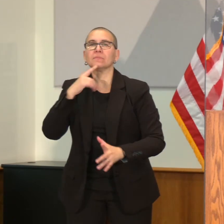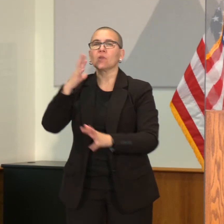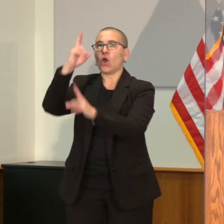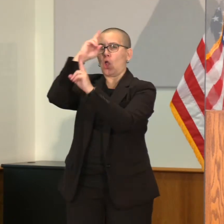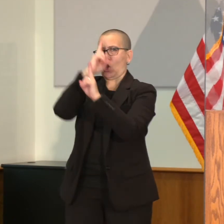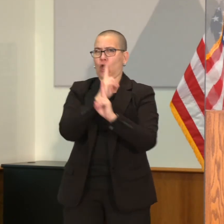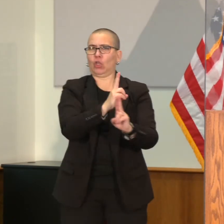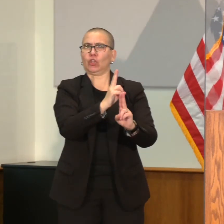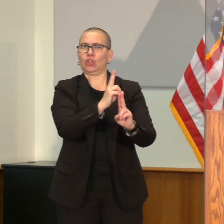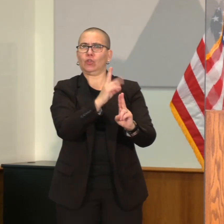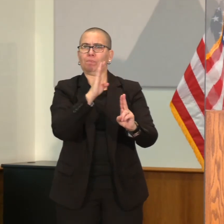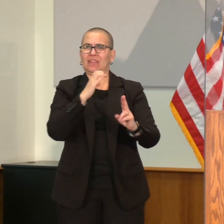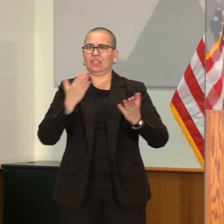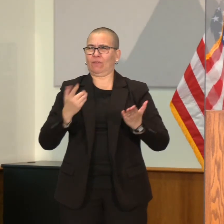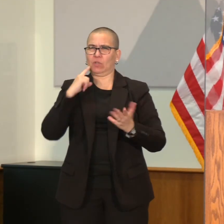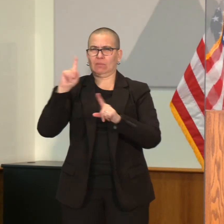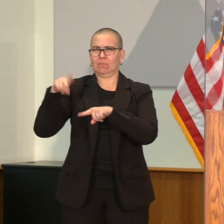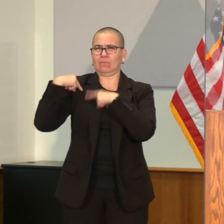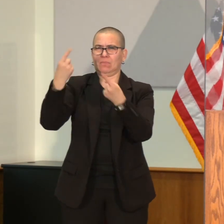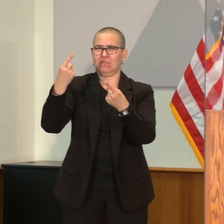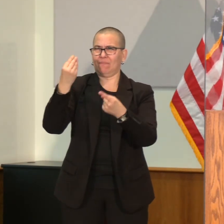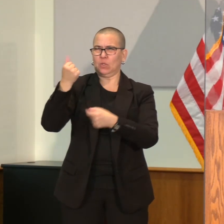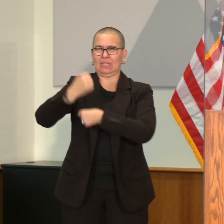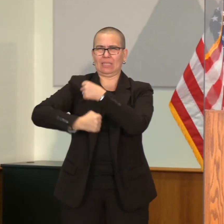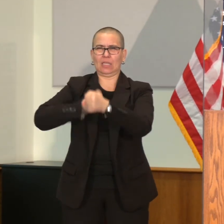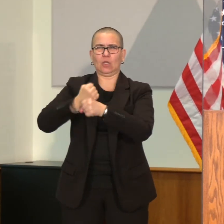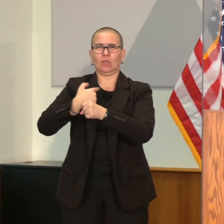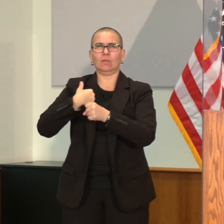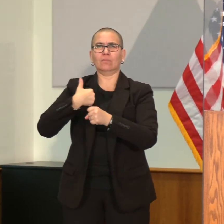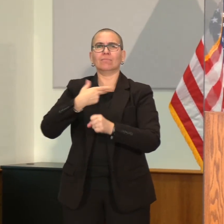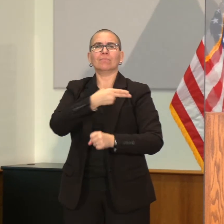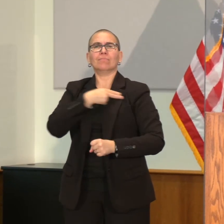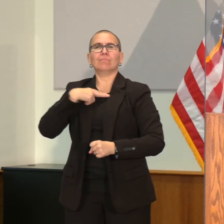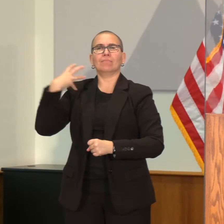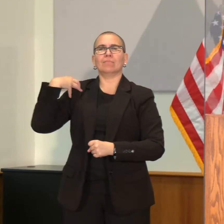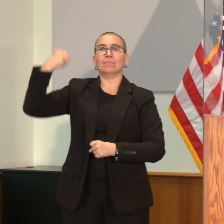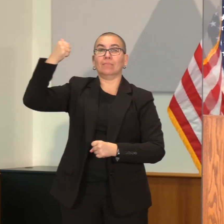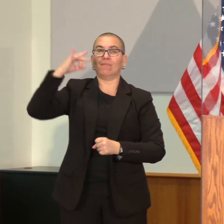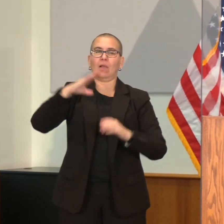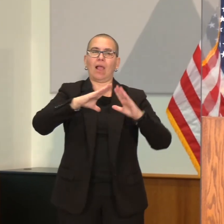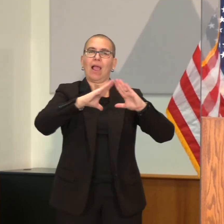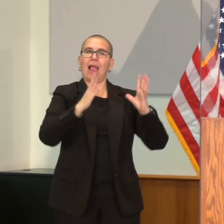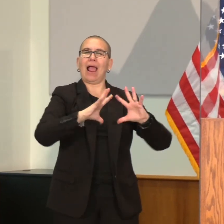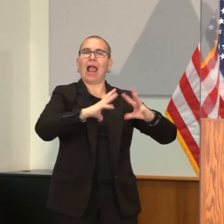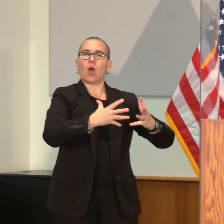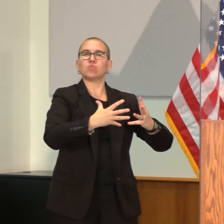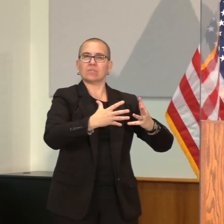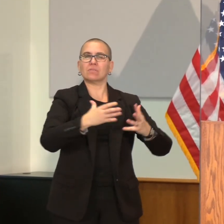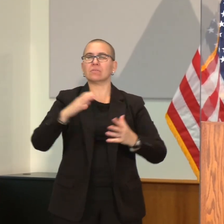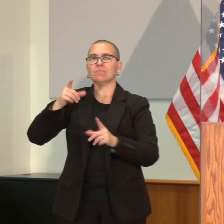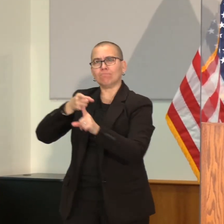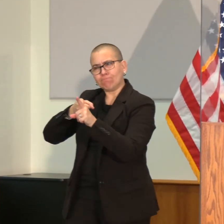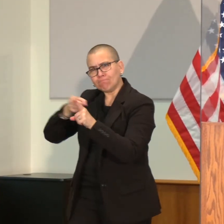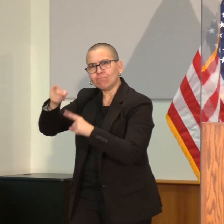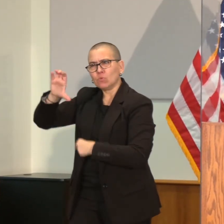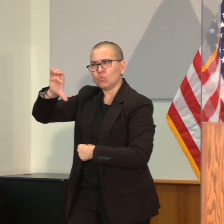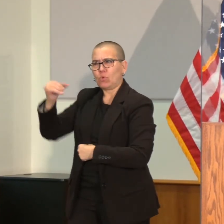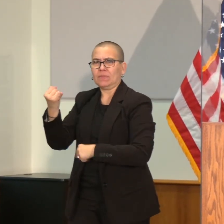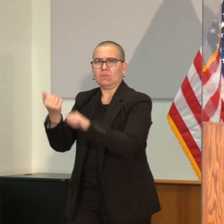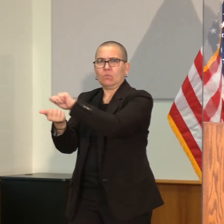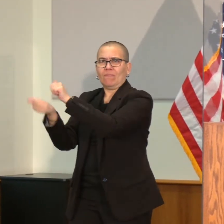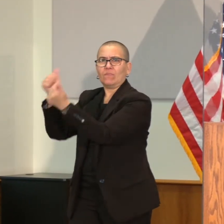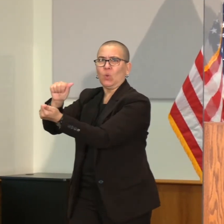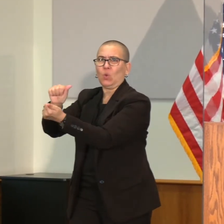past 3 years of chairing the Minnesota House Committee on Public Safety and Criminal Justice Reform. And I have to say right off the bat